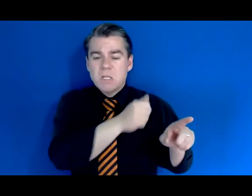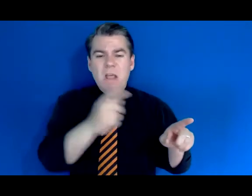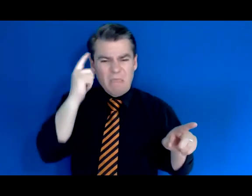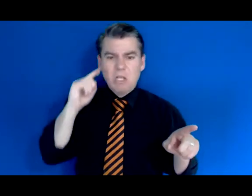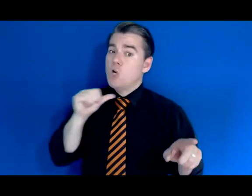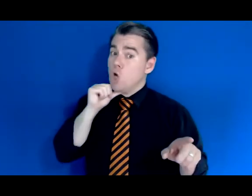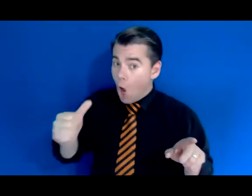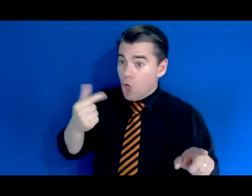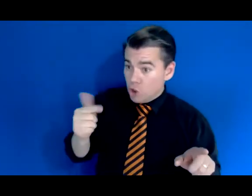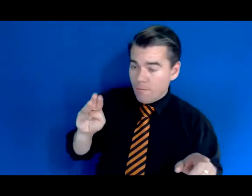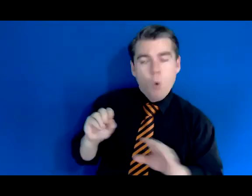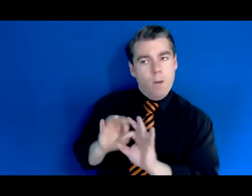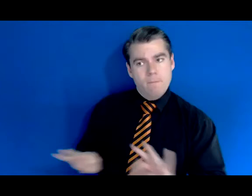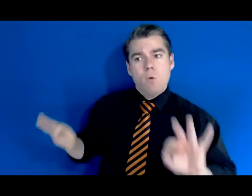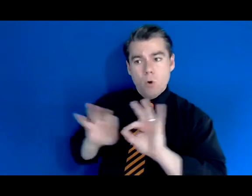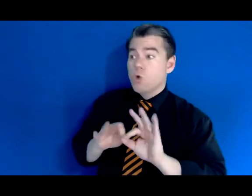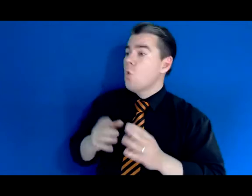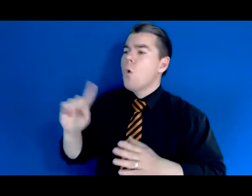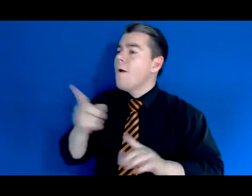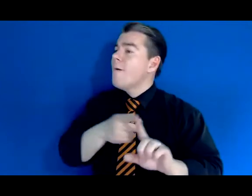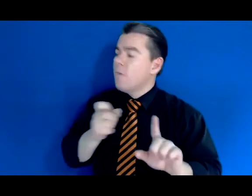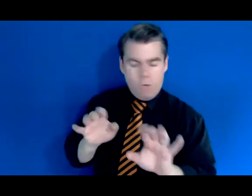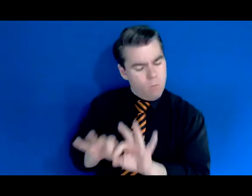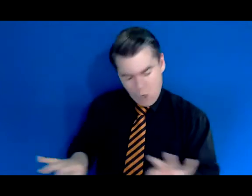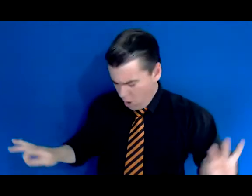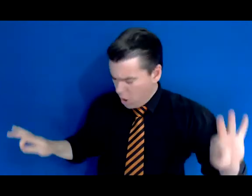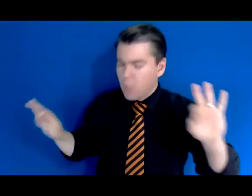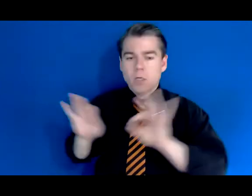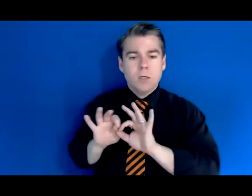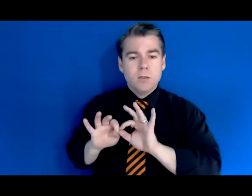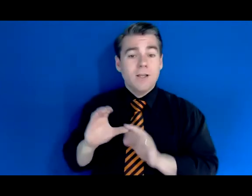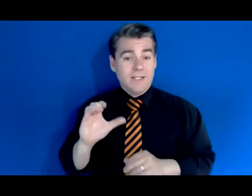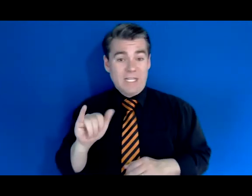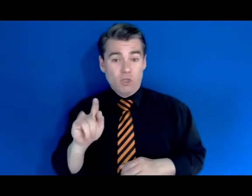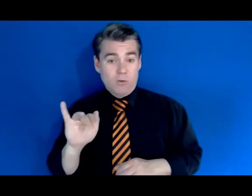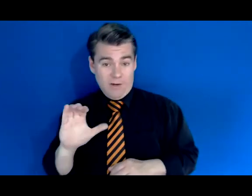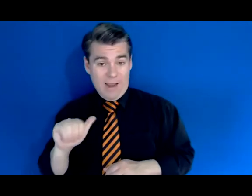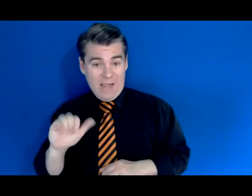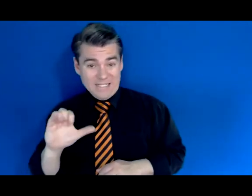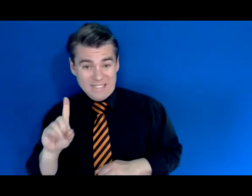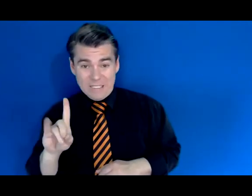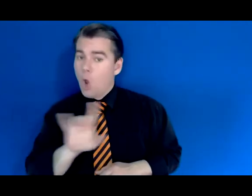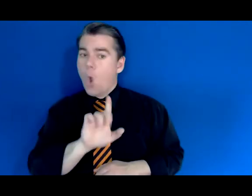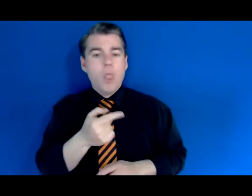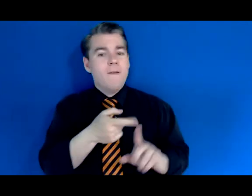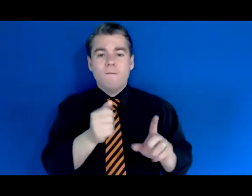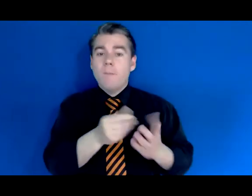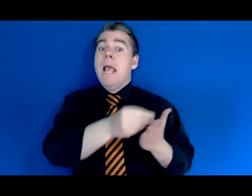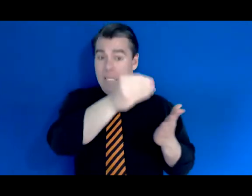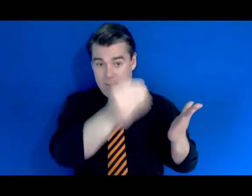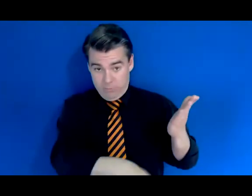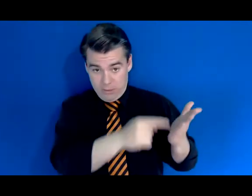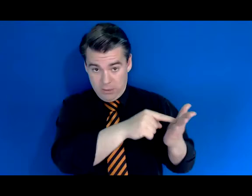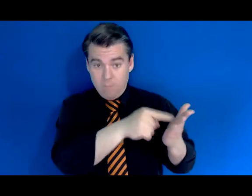from excellent sources. So the citric acid in Slim is only from this expensive,